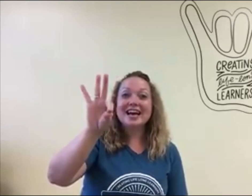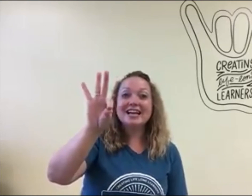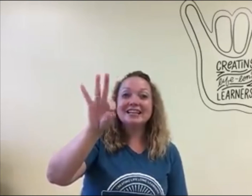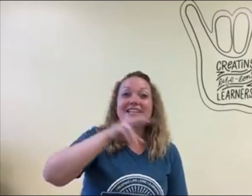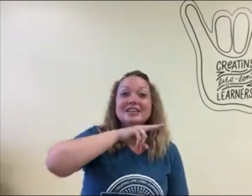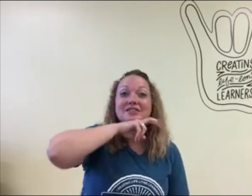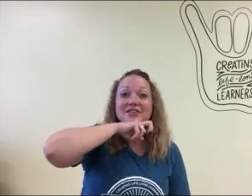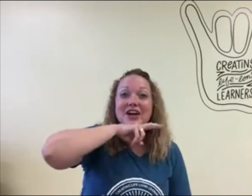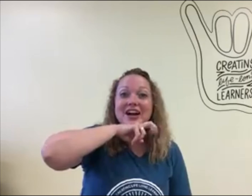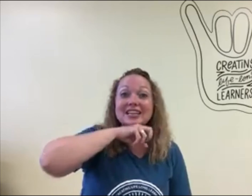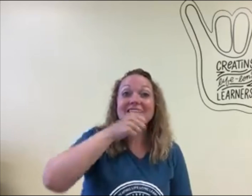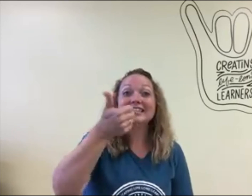7 little, 8 little, 9 little froggies,